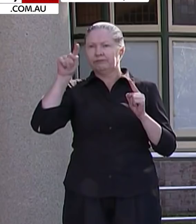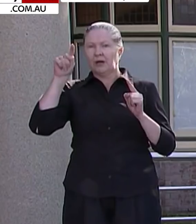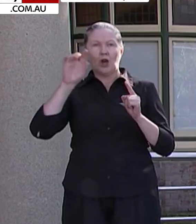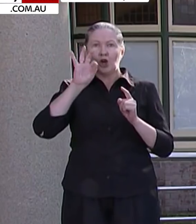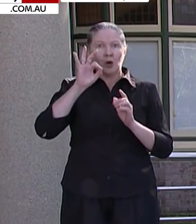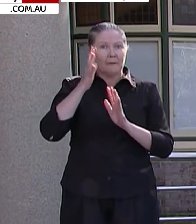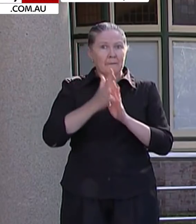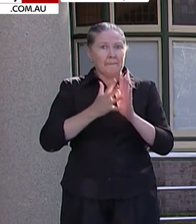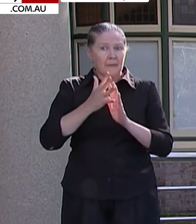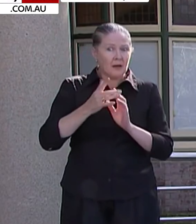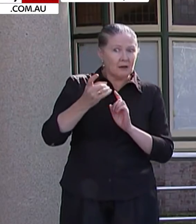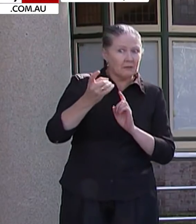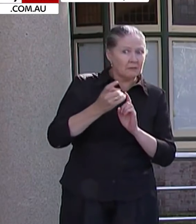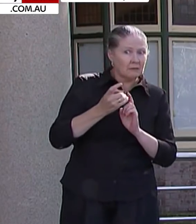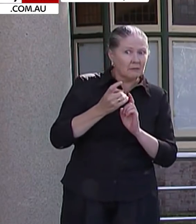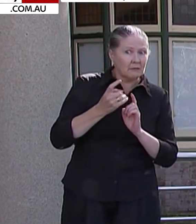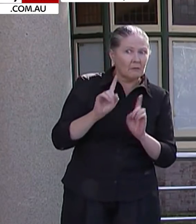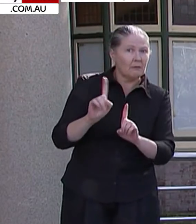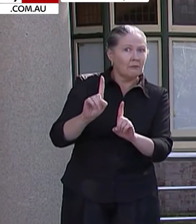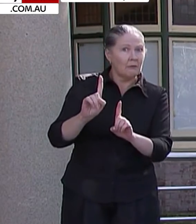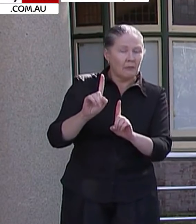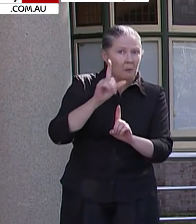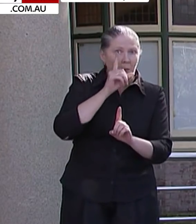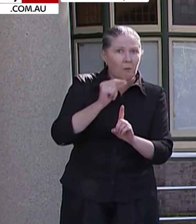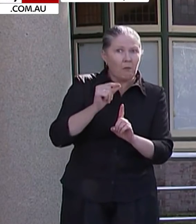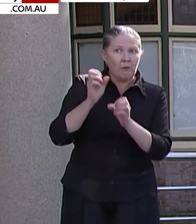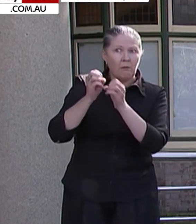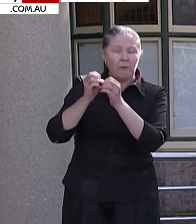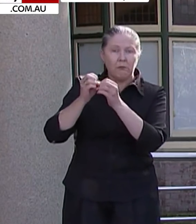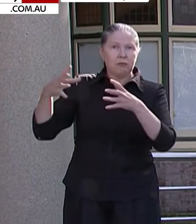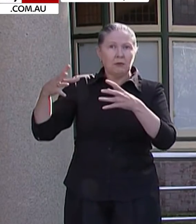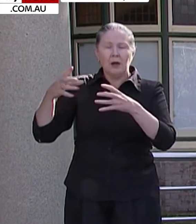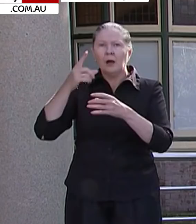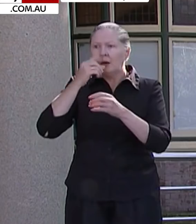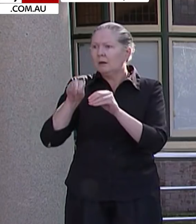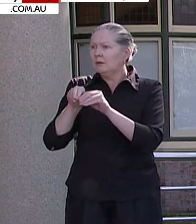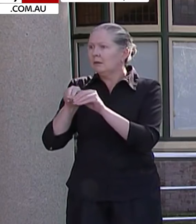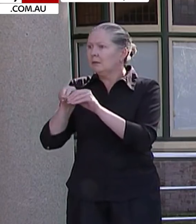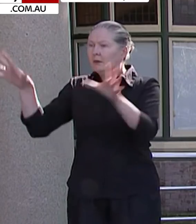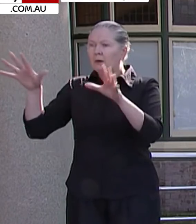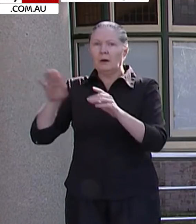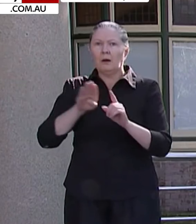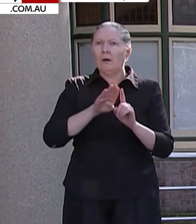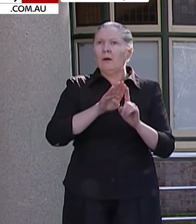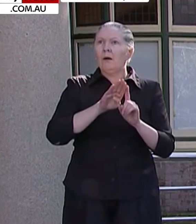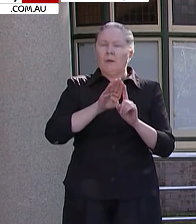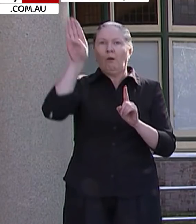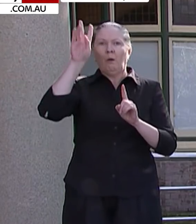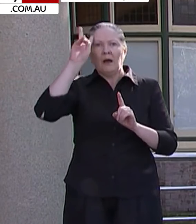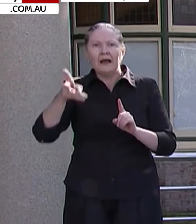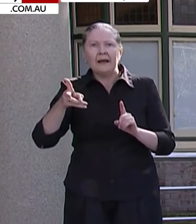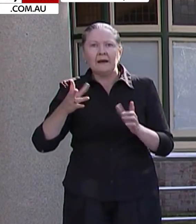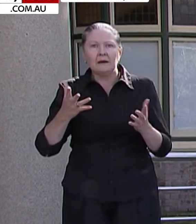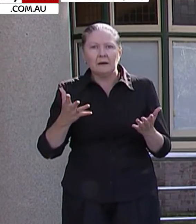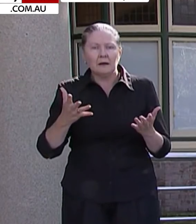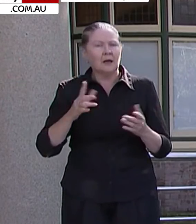challenge. There is still growth, and there could at any time be outbreaks and spikes. But this is a